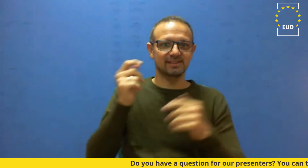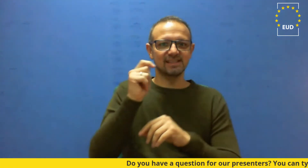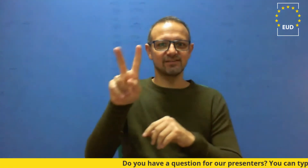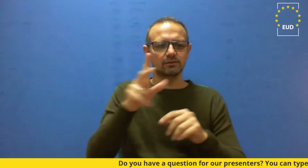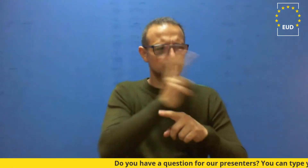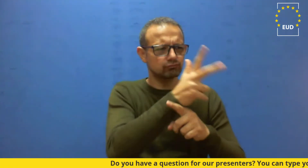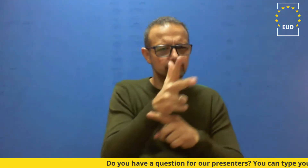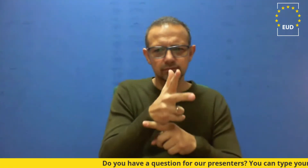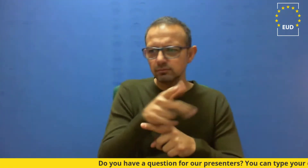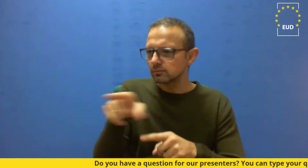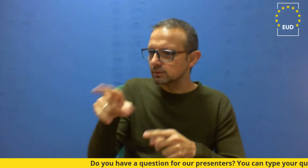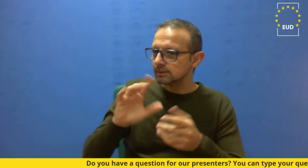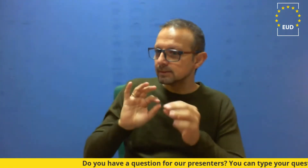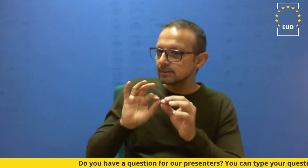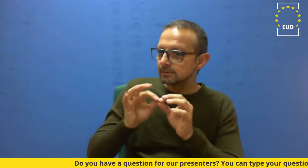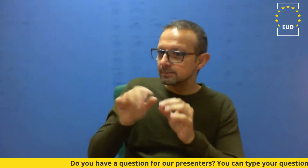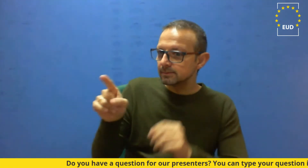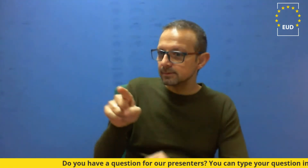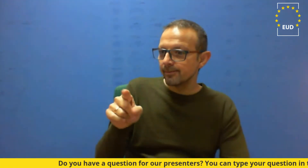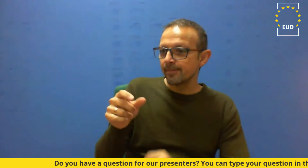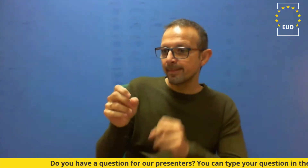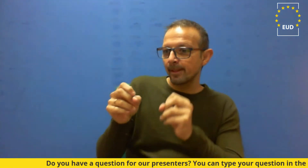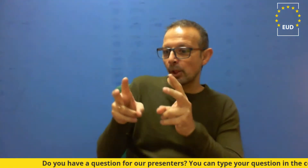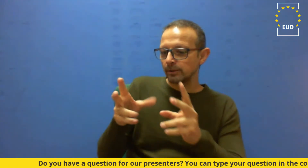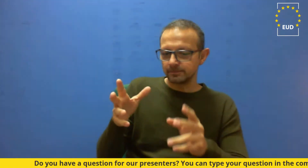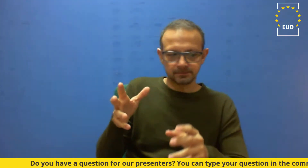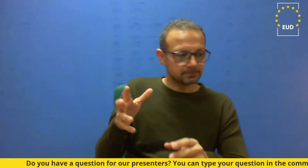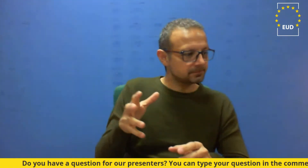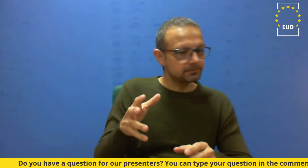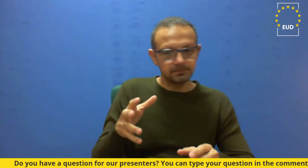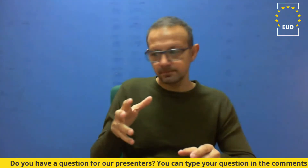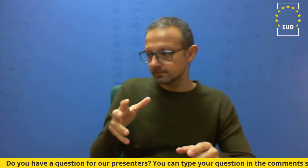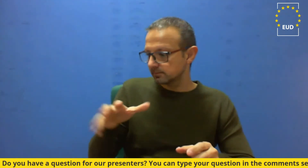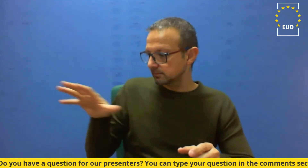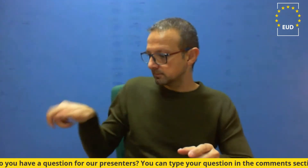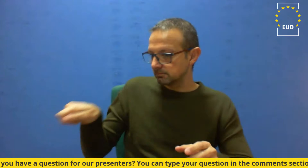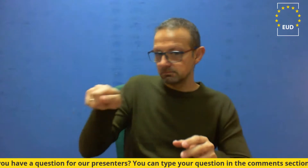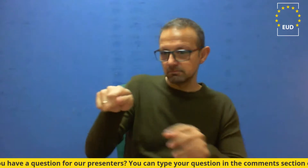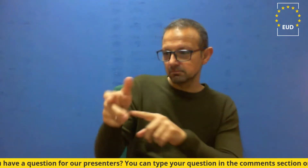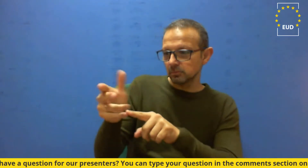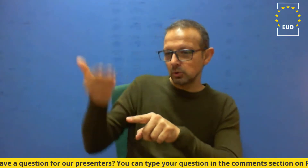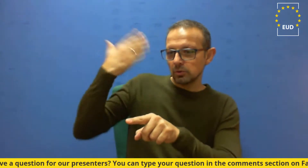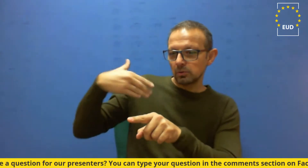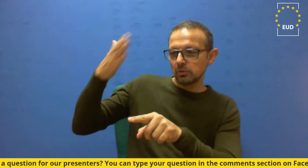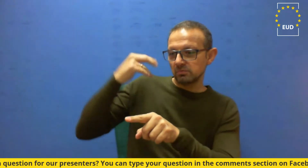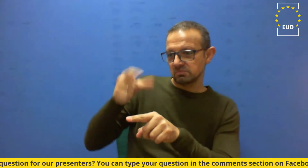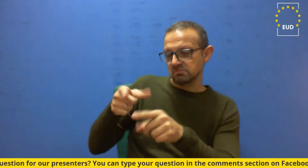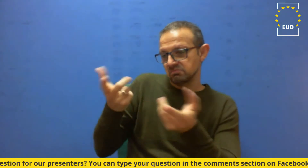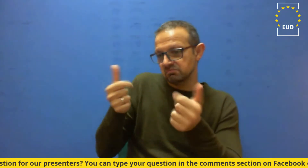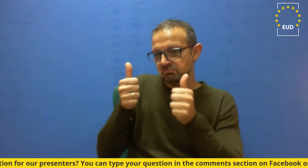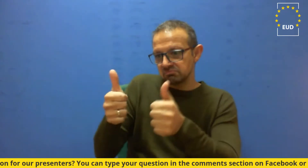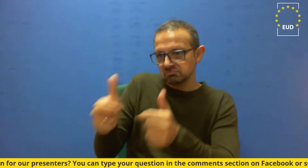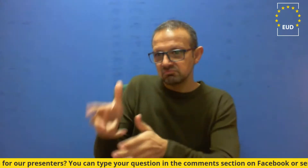able to keep up with the speed of broadcast news. It's a very different type